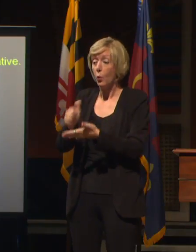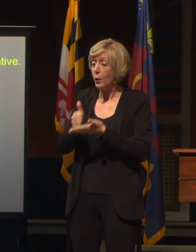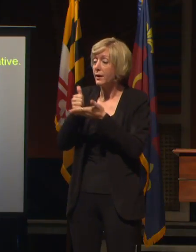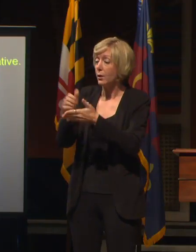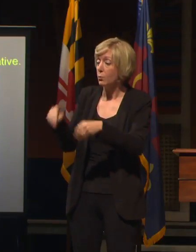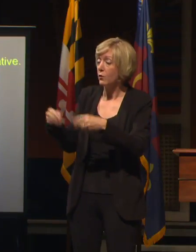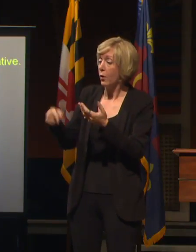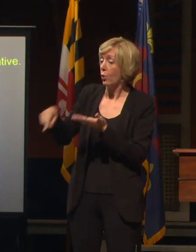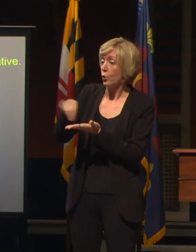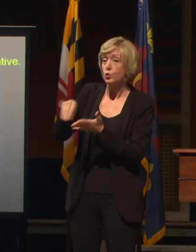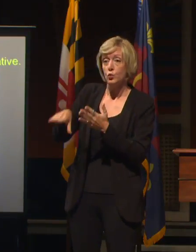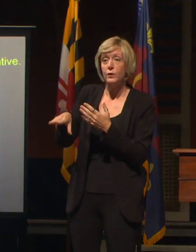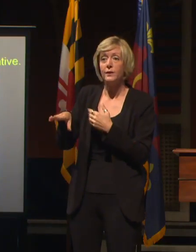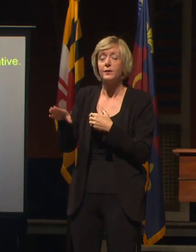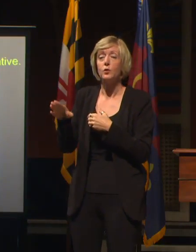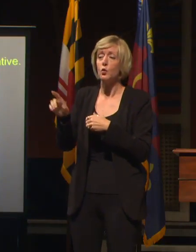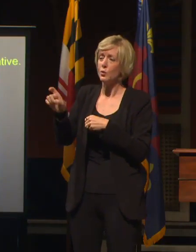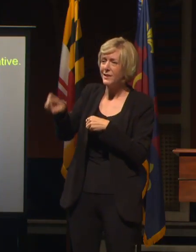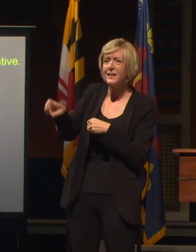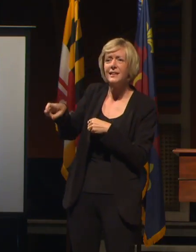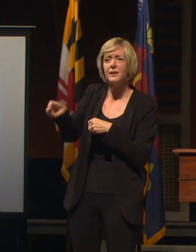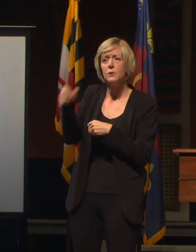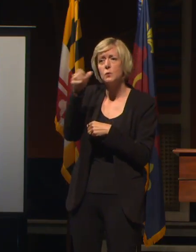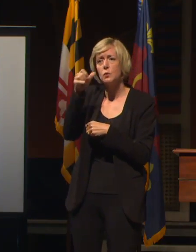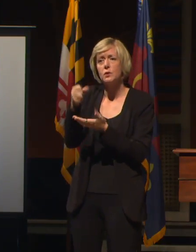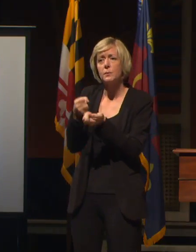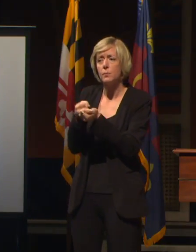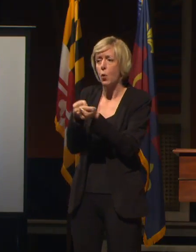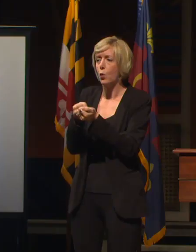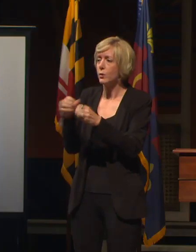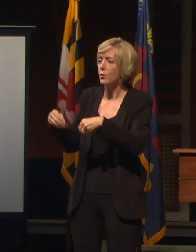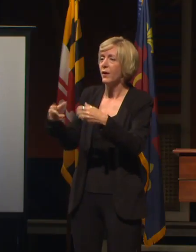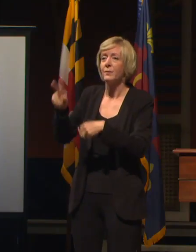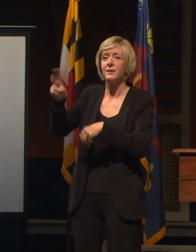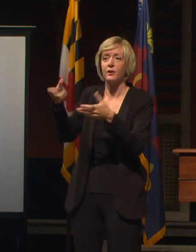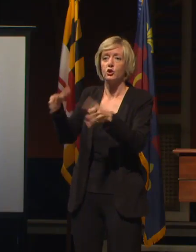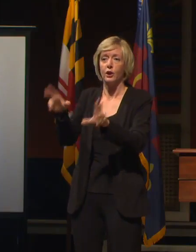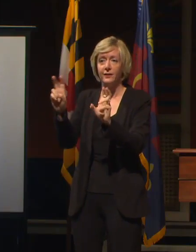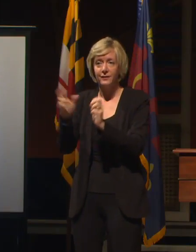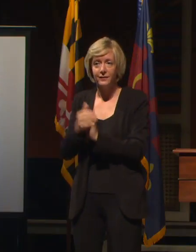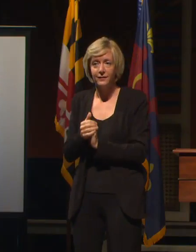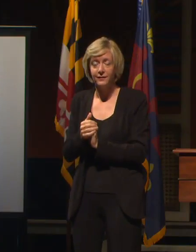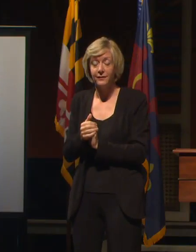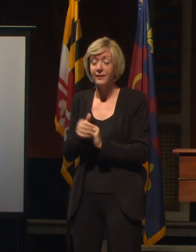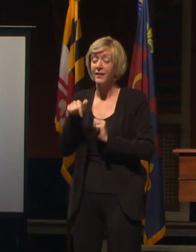students who need it the most a second chance. This is a